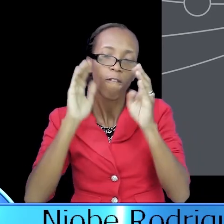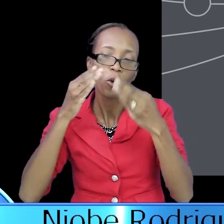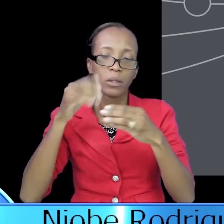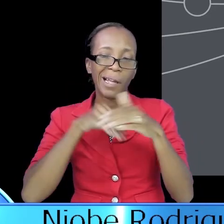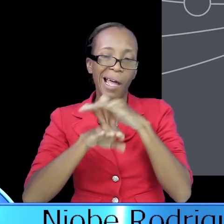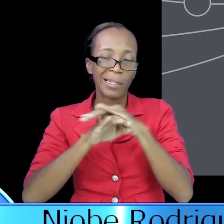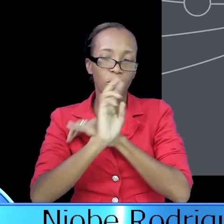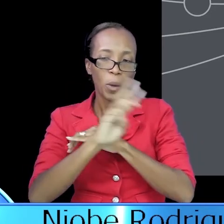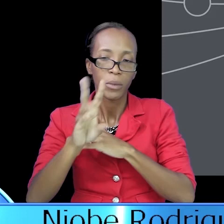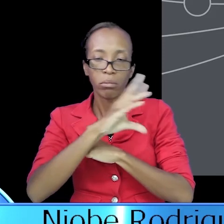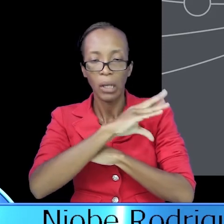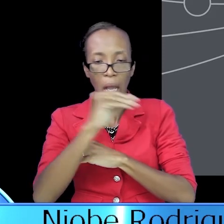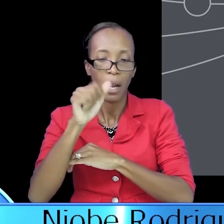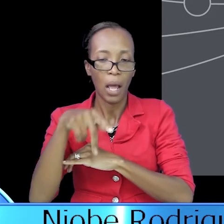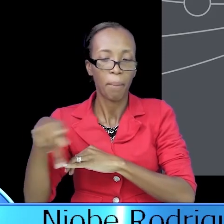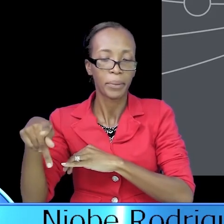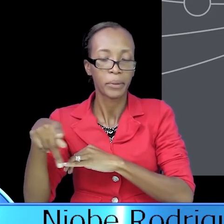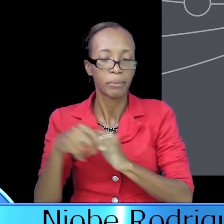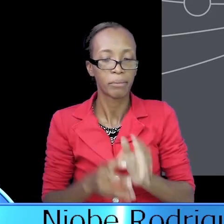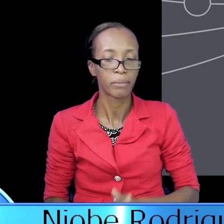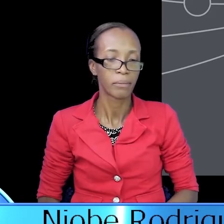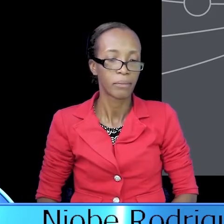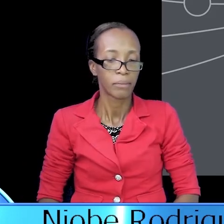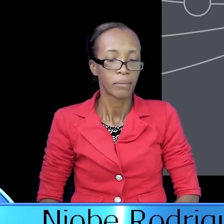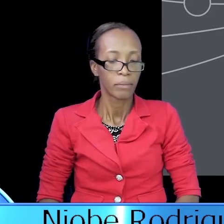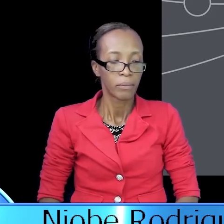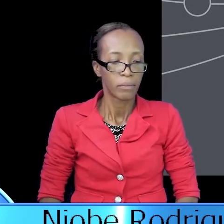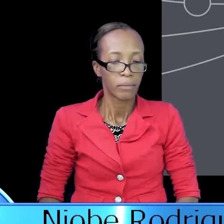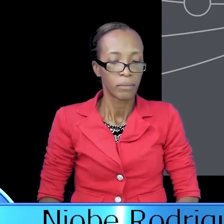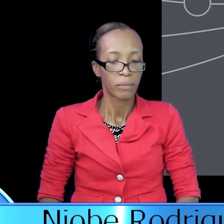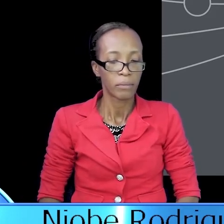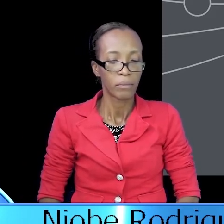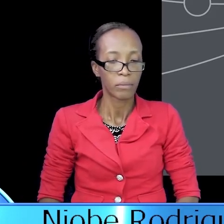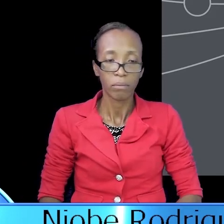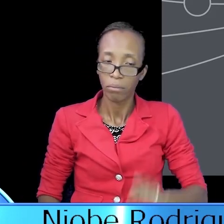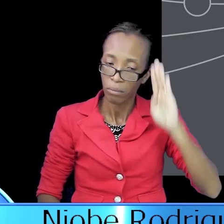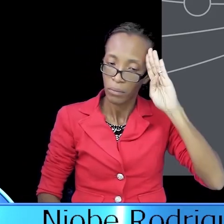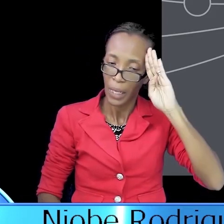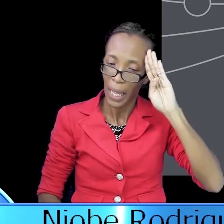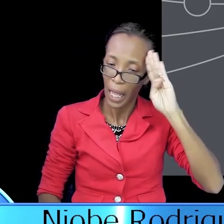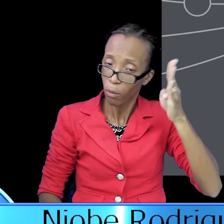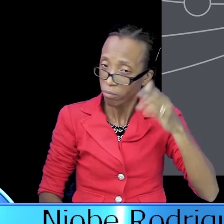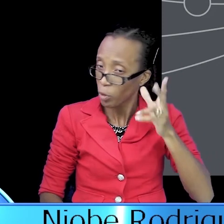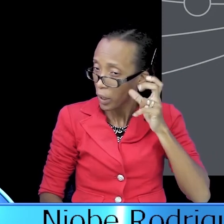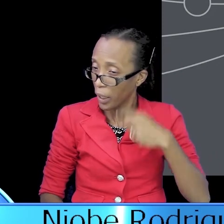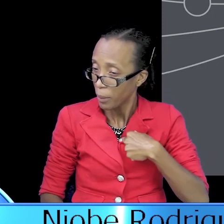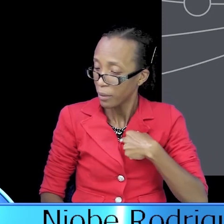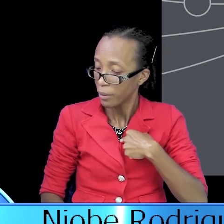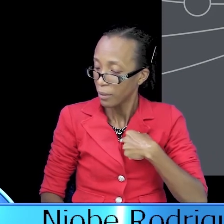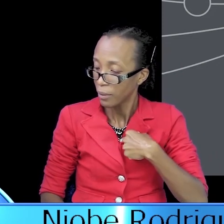the attention to accessibility around the world is increasing. So they're going to need more people to do